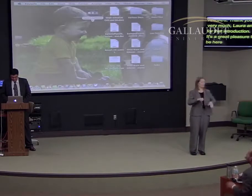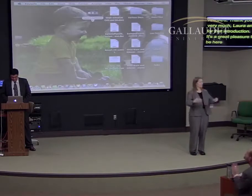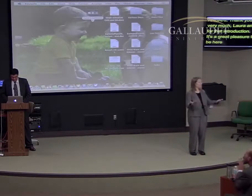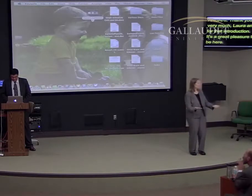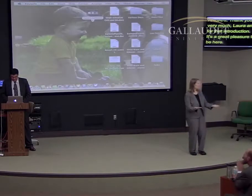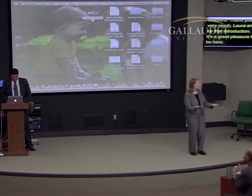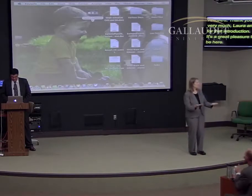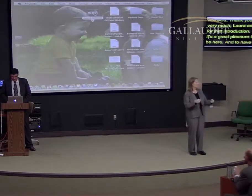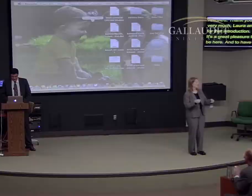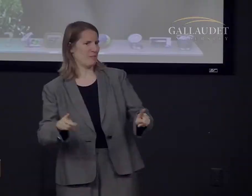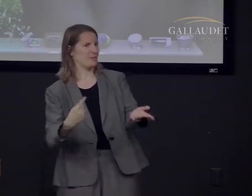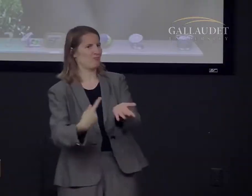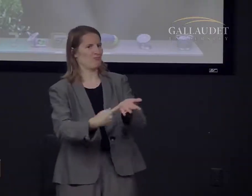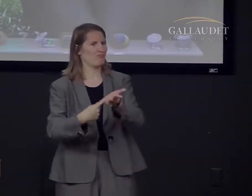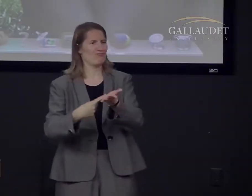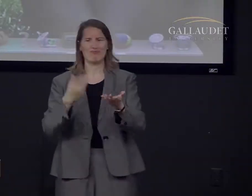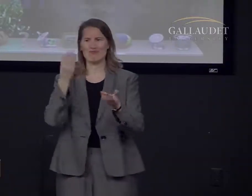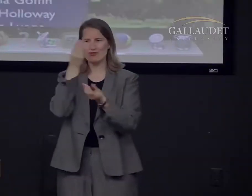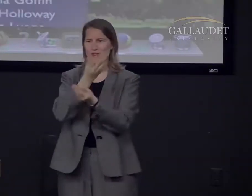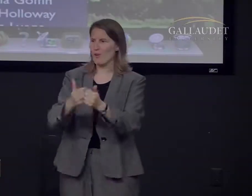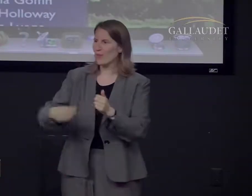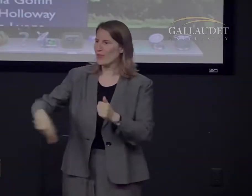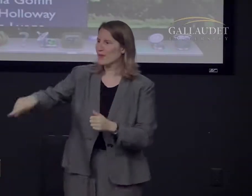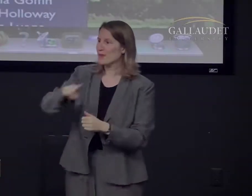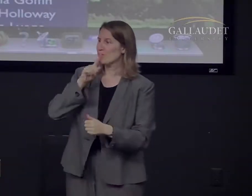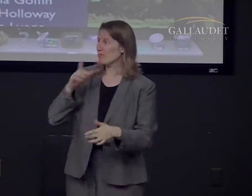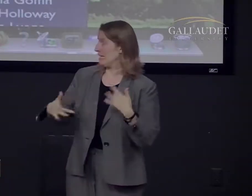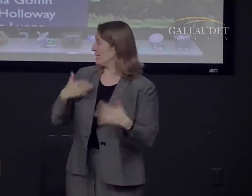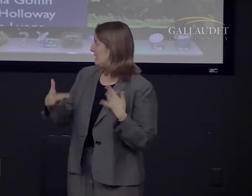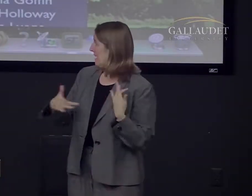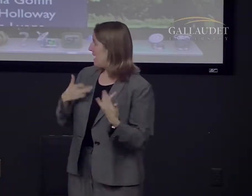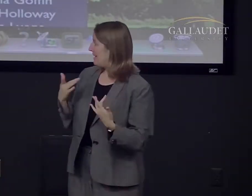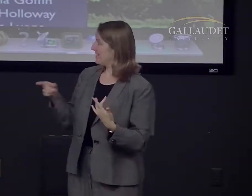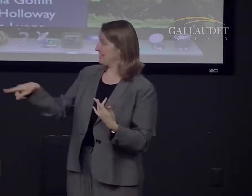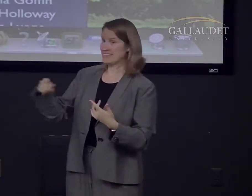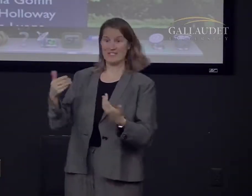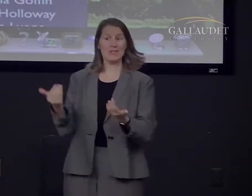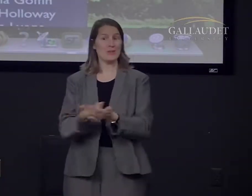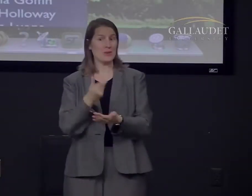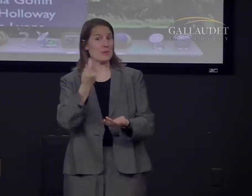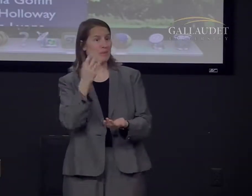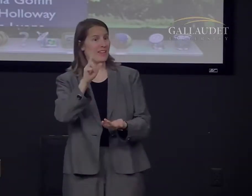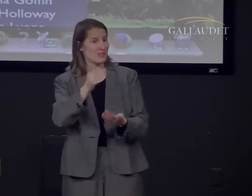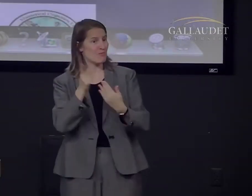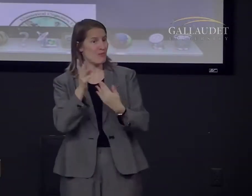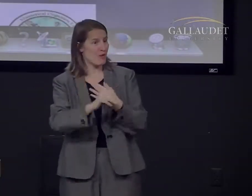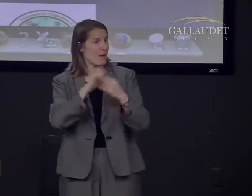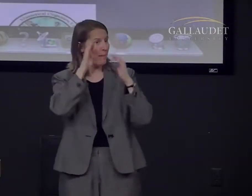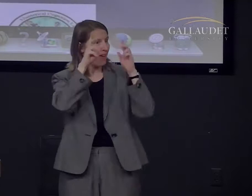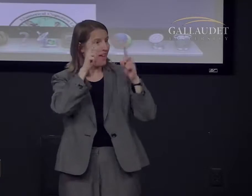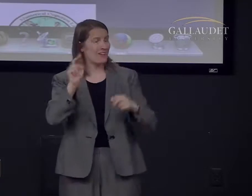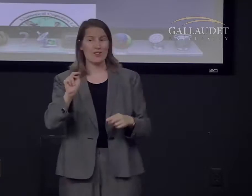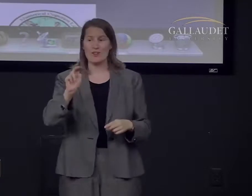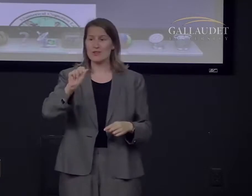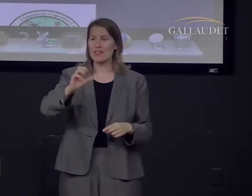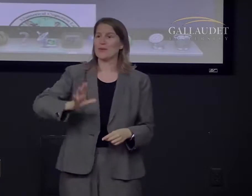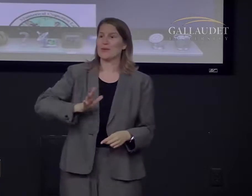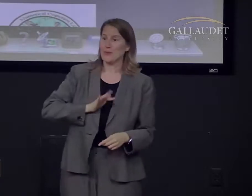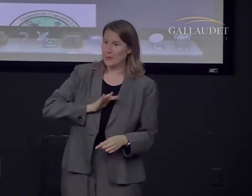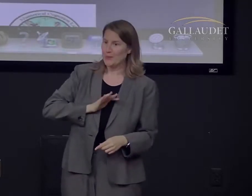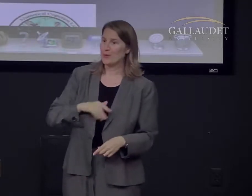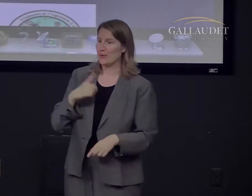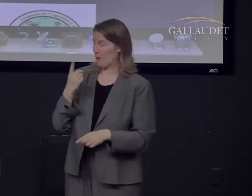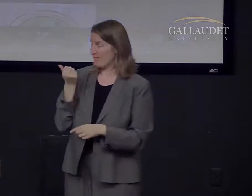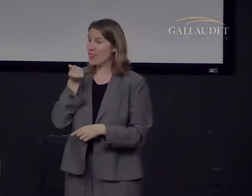talk to you. I'm very excited to see that you are starting a doctoral program in educational neuroscience, one of the few in the nation